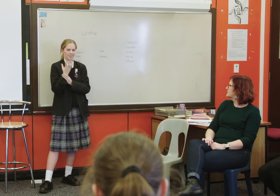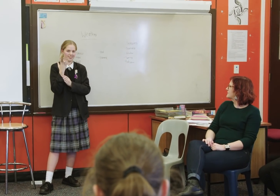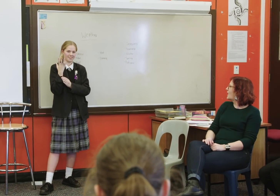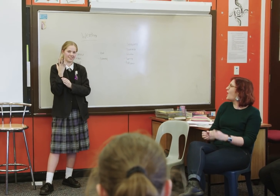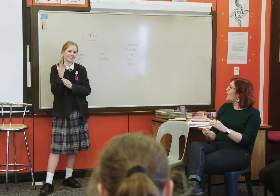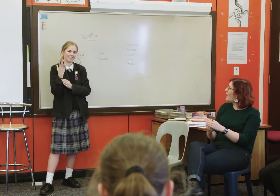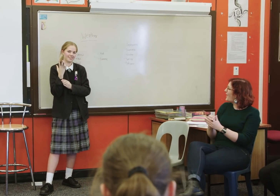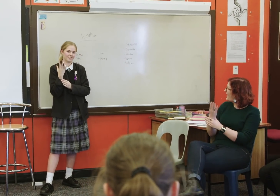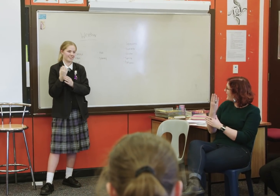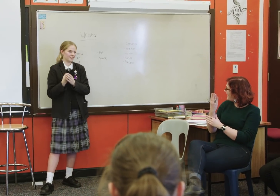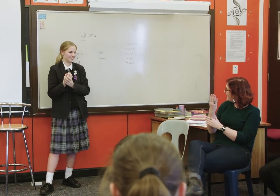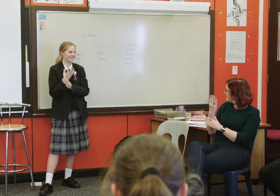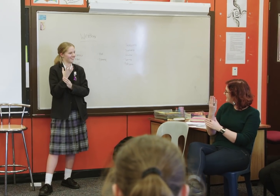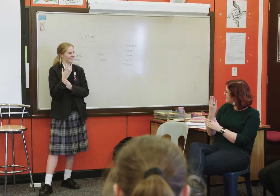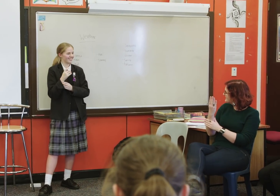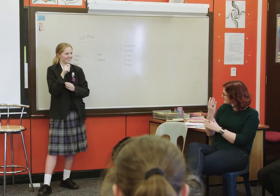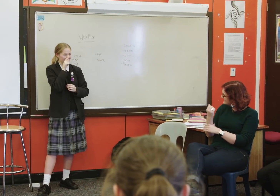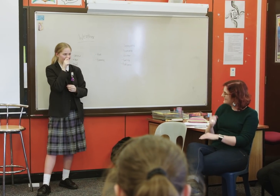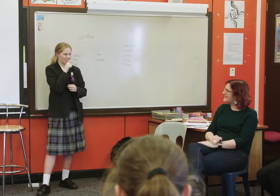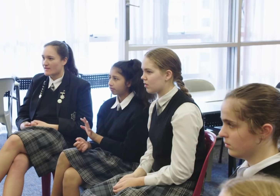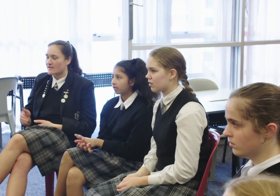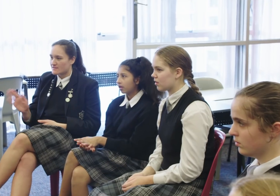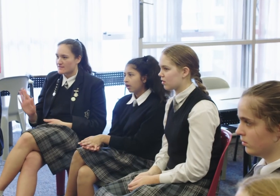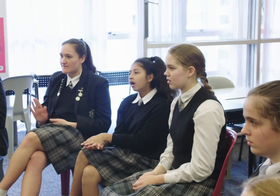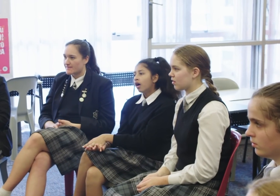Flowers grow in spring. They pop out of the ground.